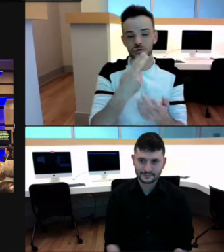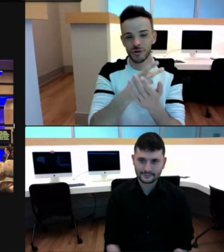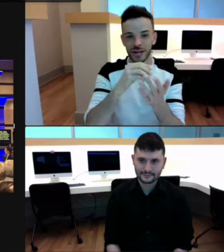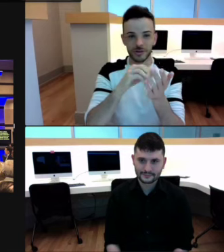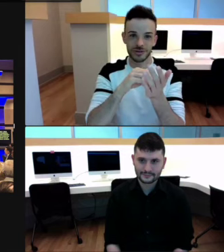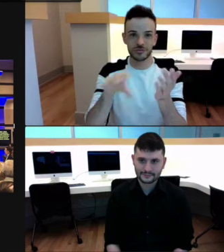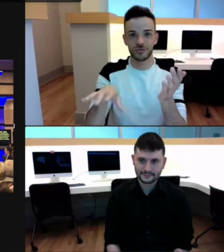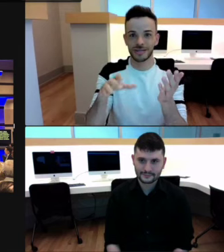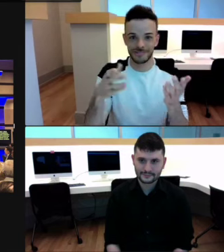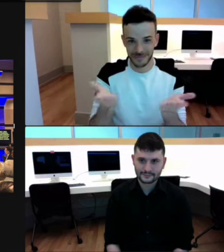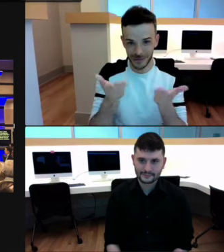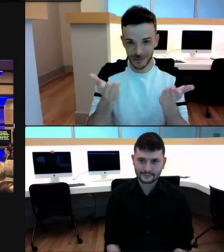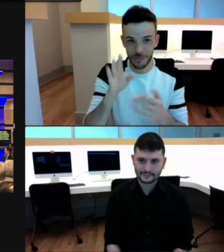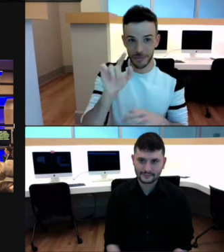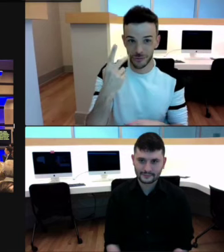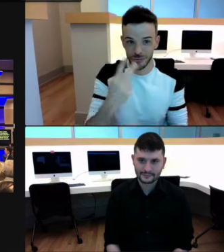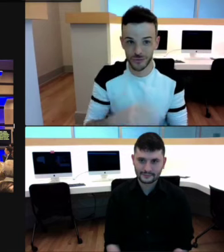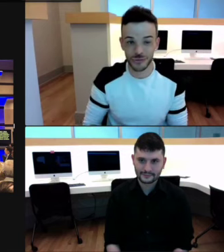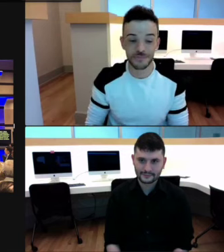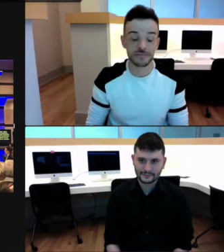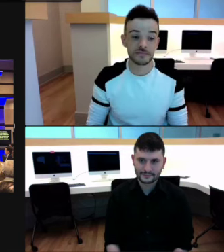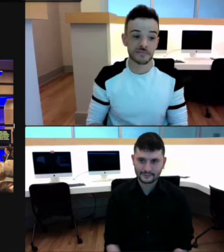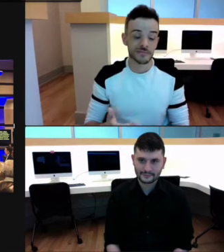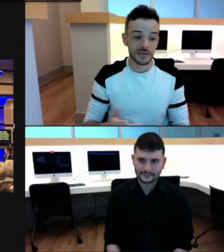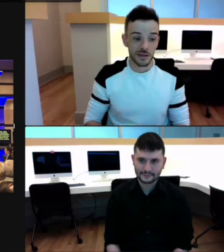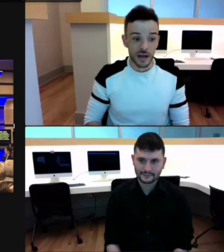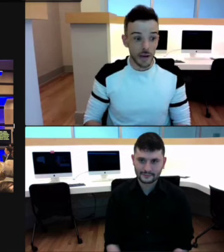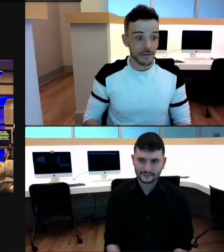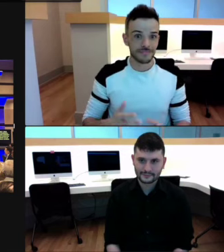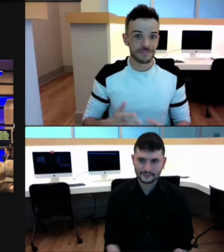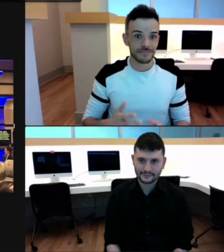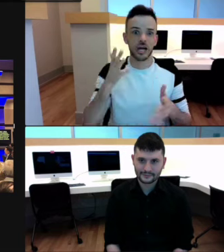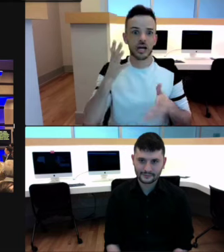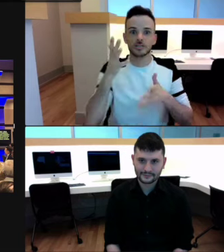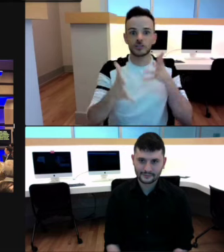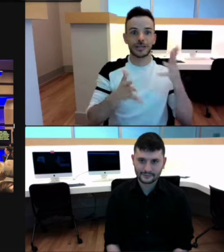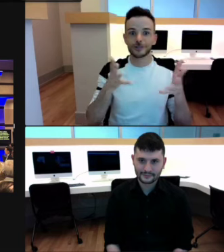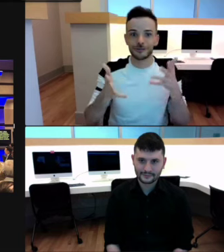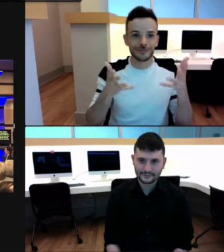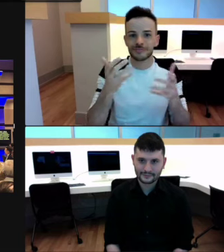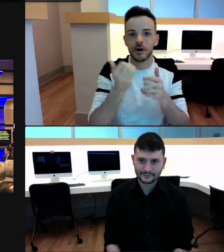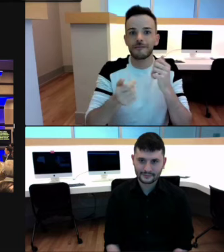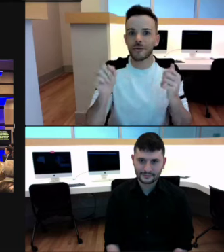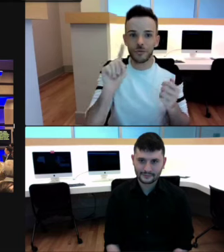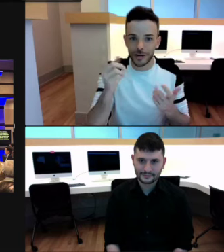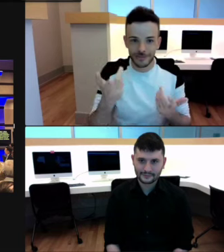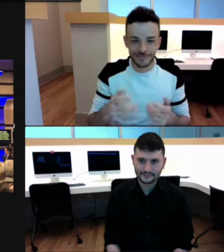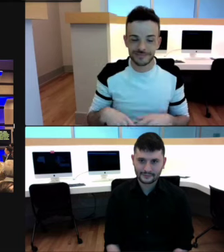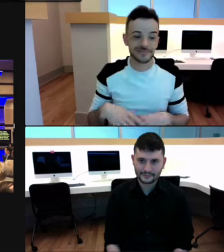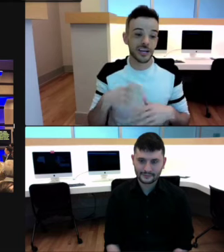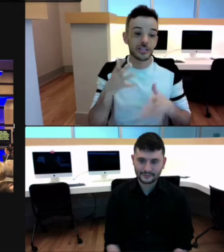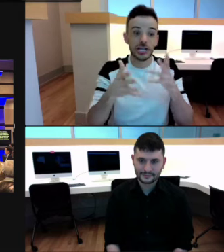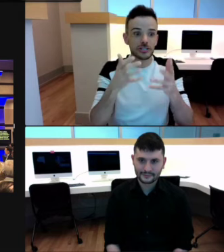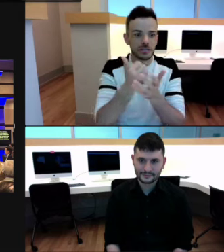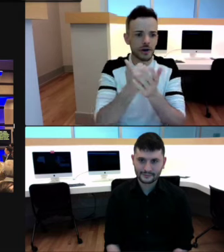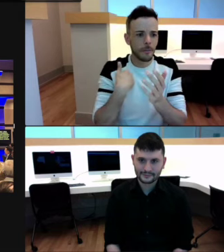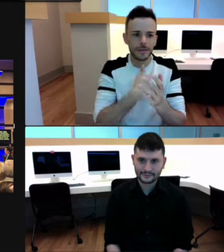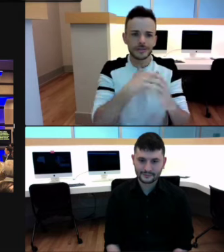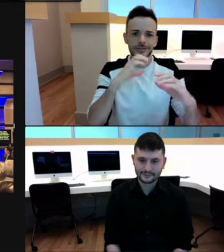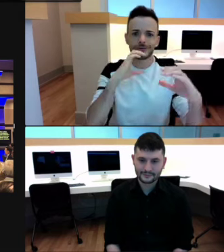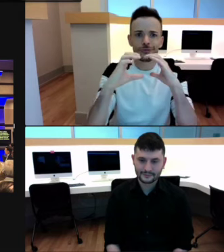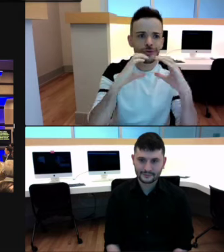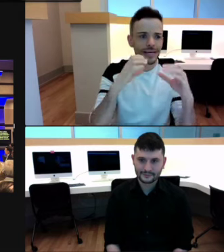I'm a BL2 graduate student here at Gallaudet University. And so, as we know, gestures are